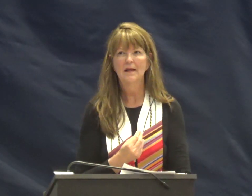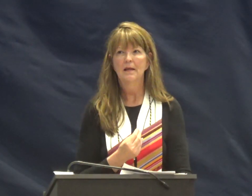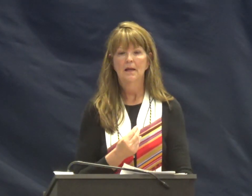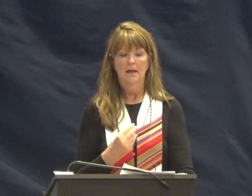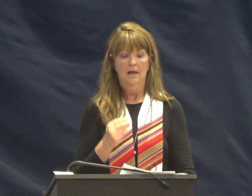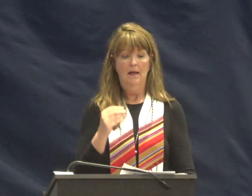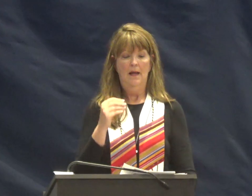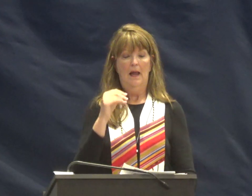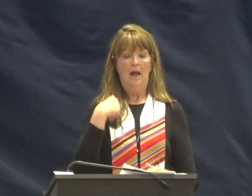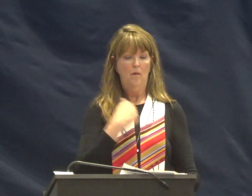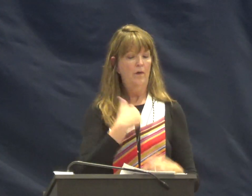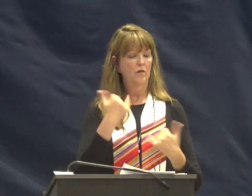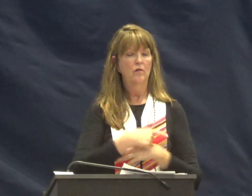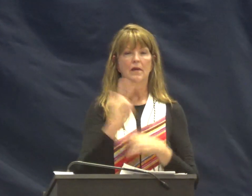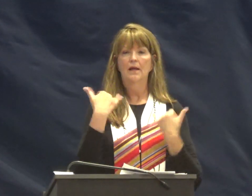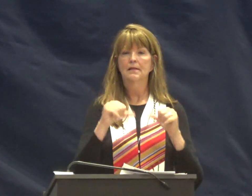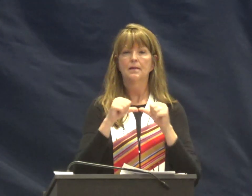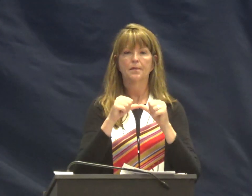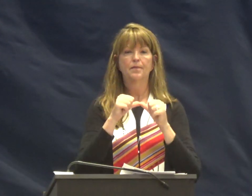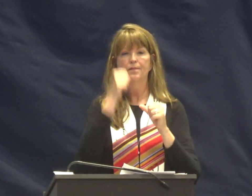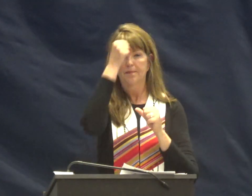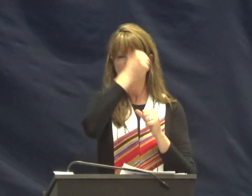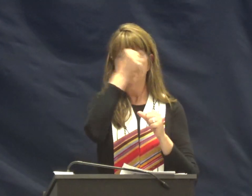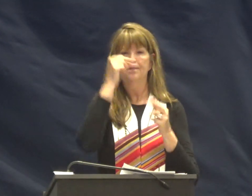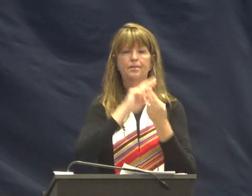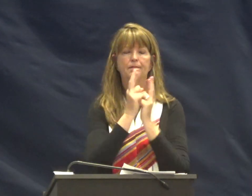historical Hebrew practice of sackcloth and ashes.